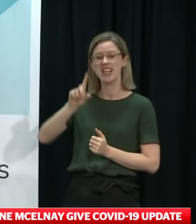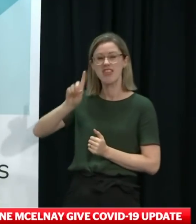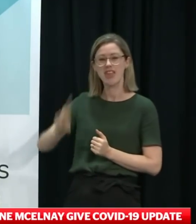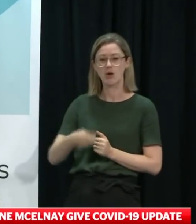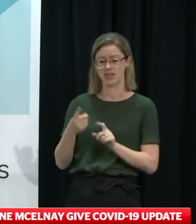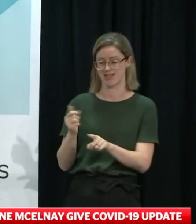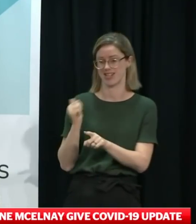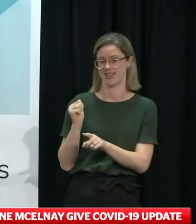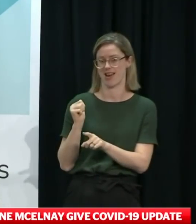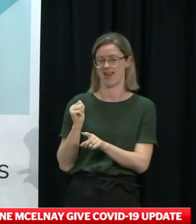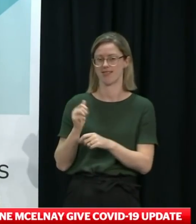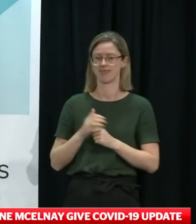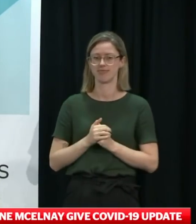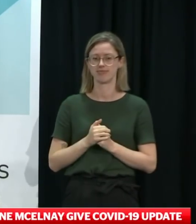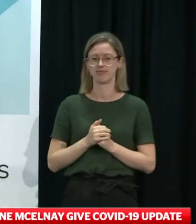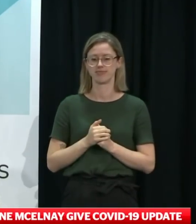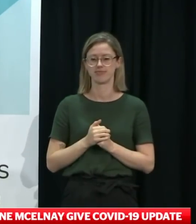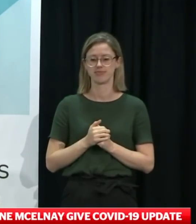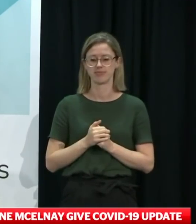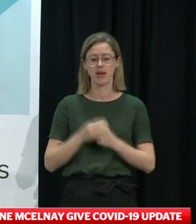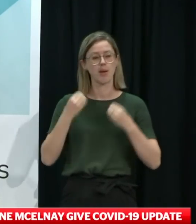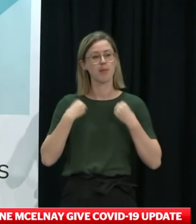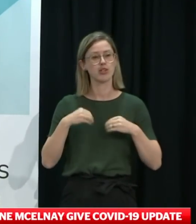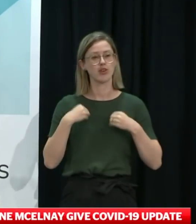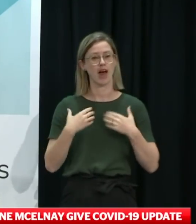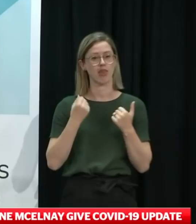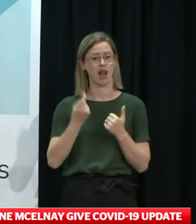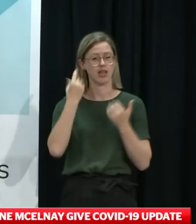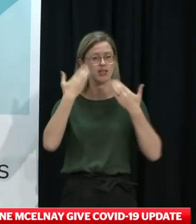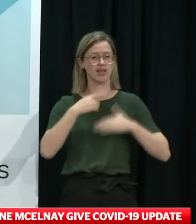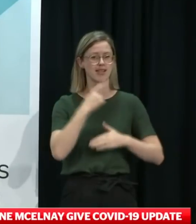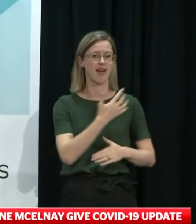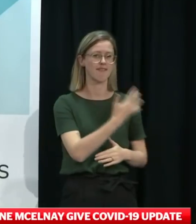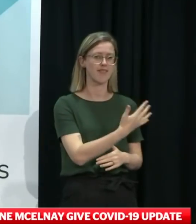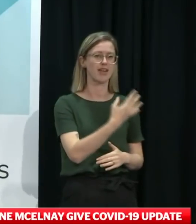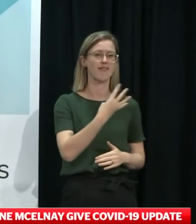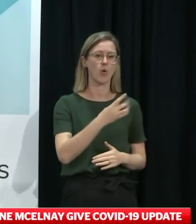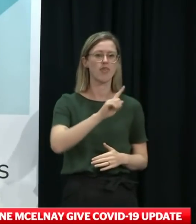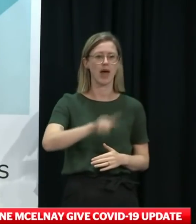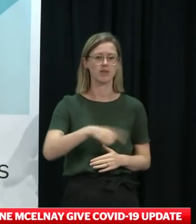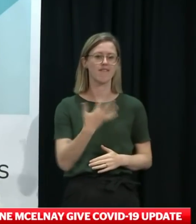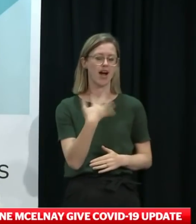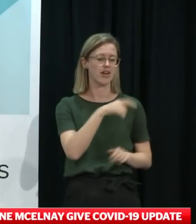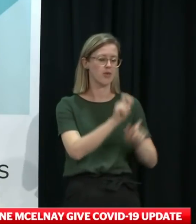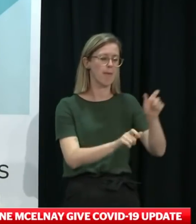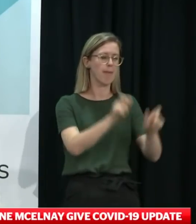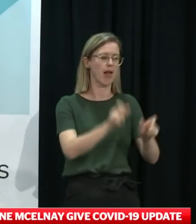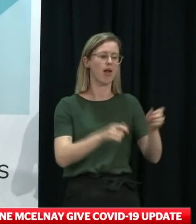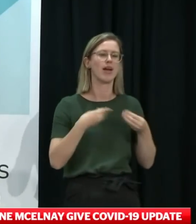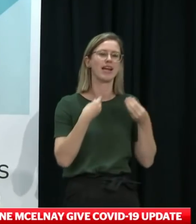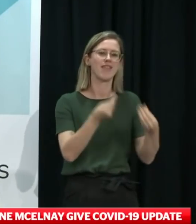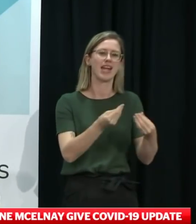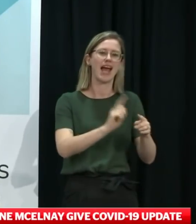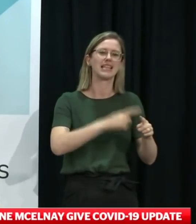250,000 just yesterday. As indicated by the Ministry of Health last night, 54,500 individuals were issued